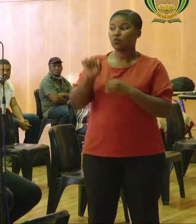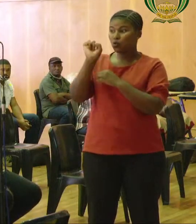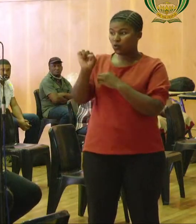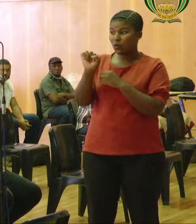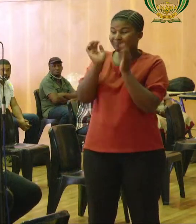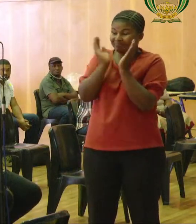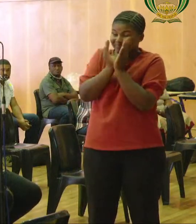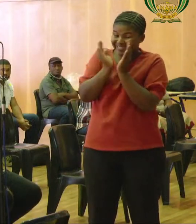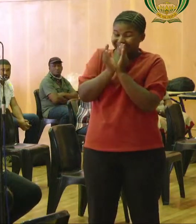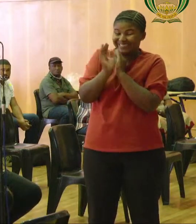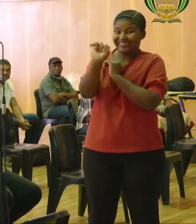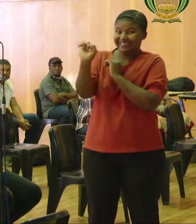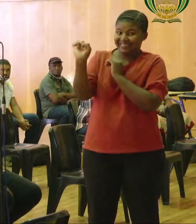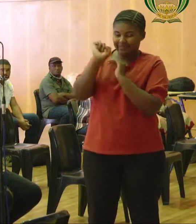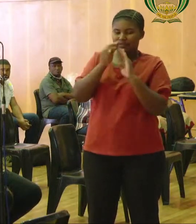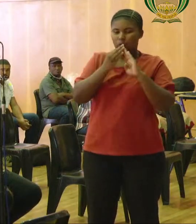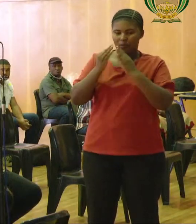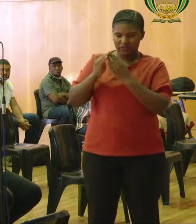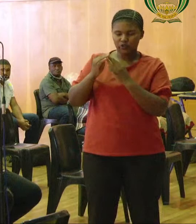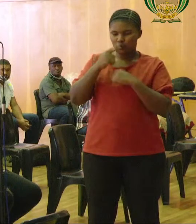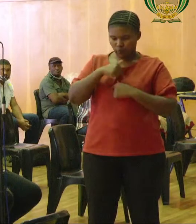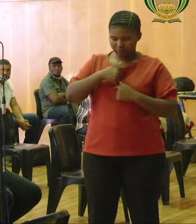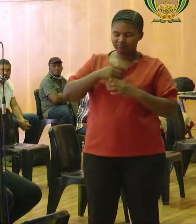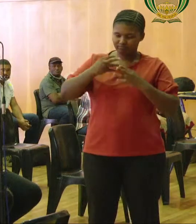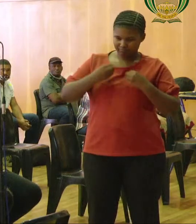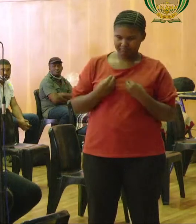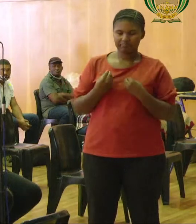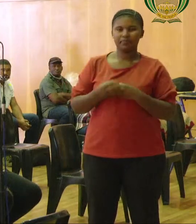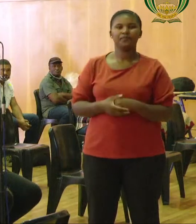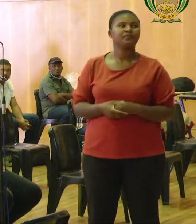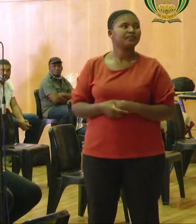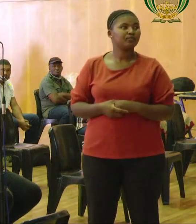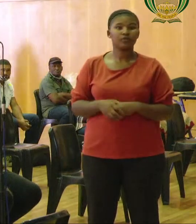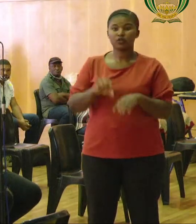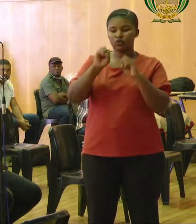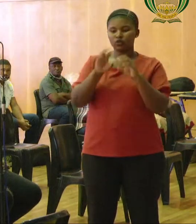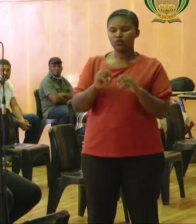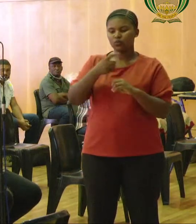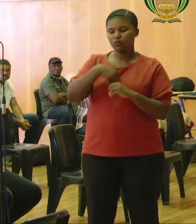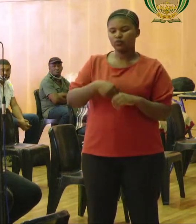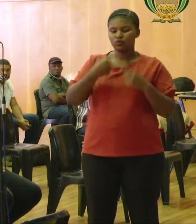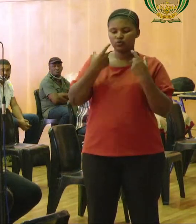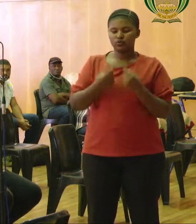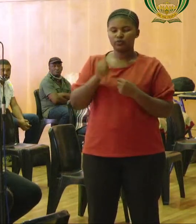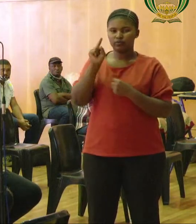alert. I think we're appreciative of that one. So what we're going to do,